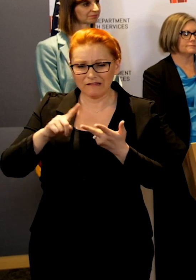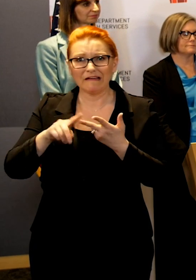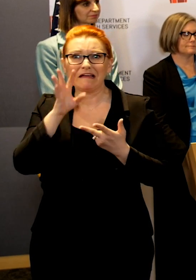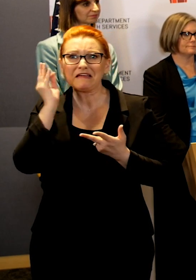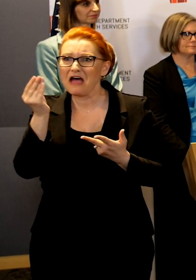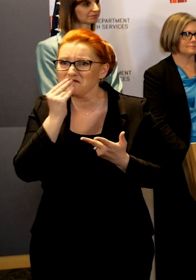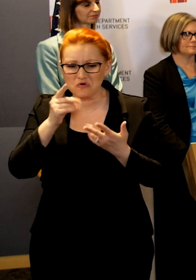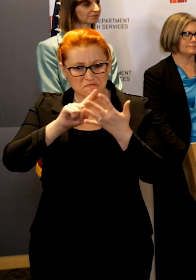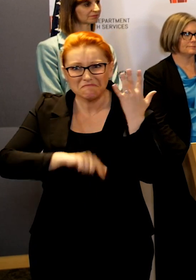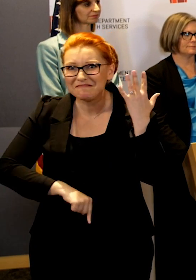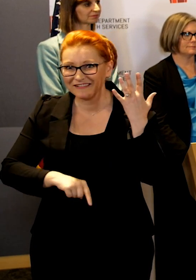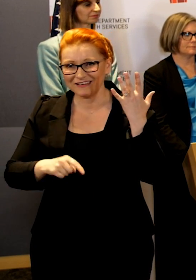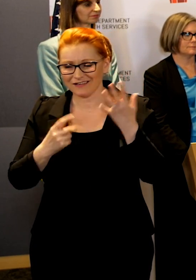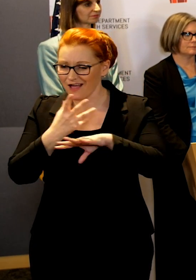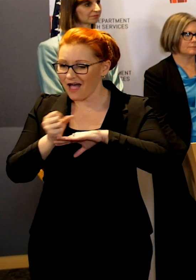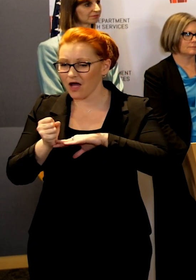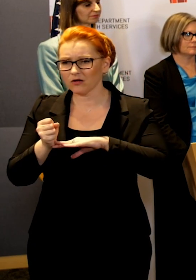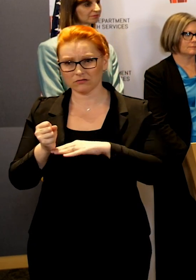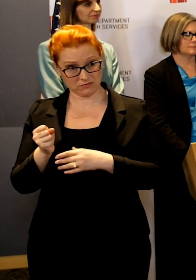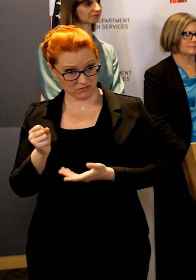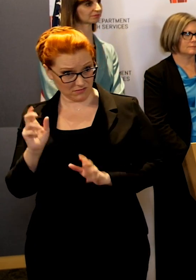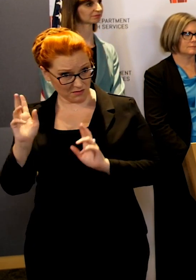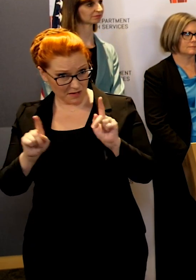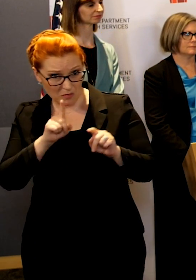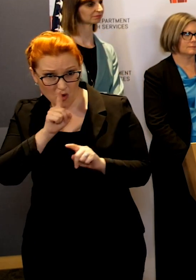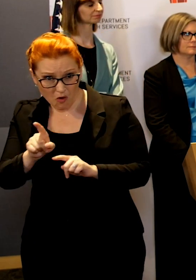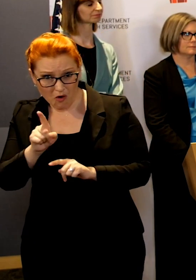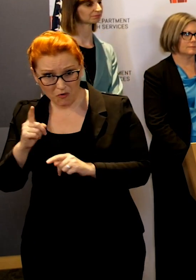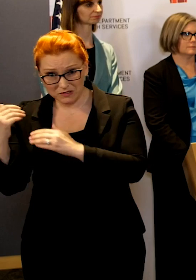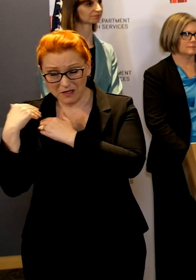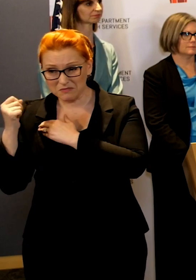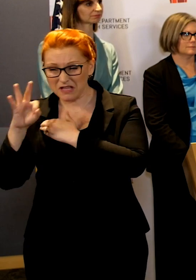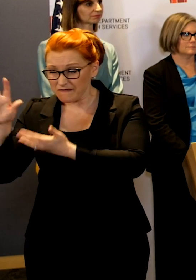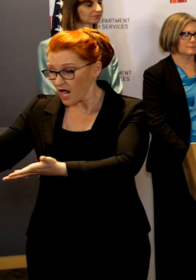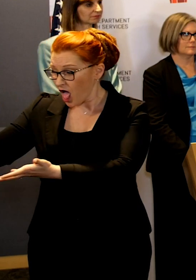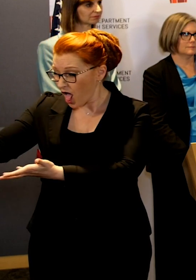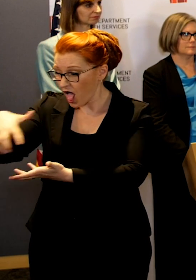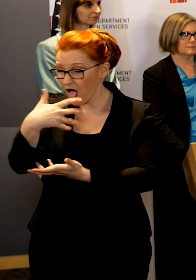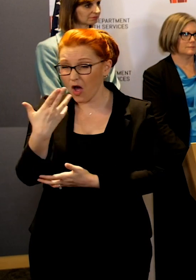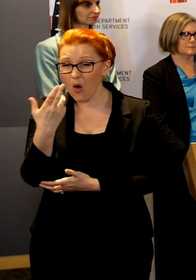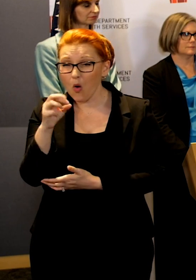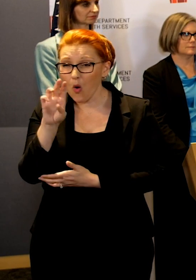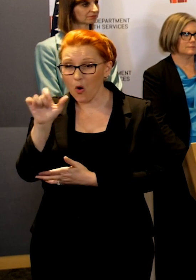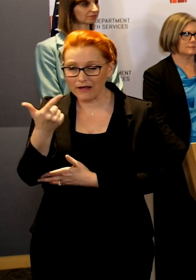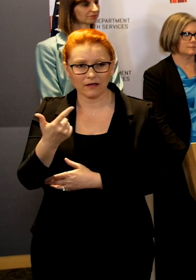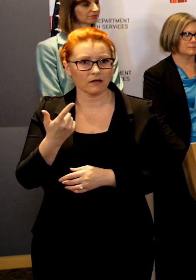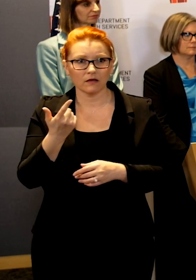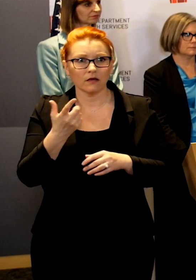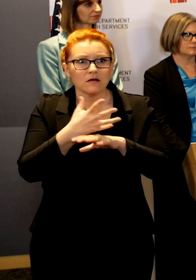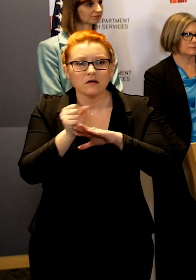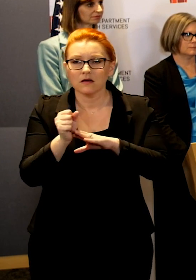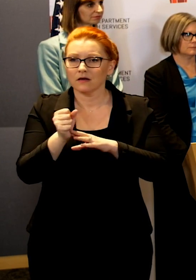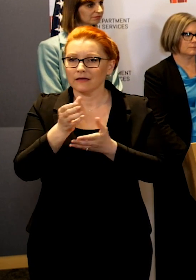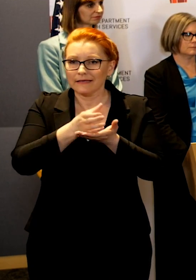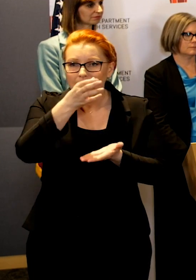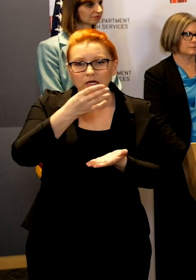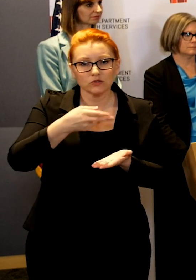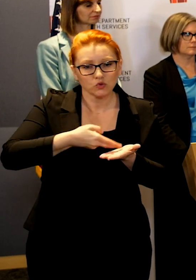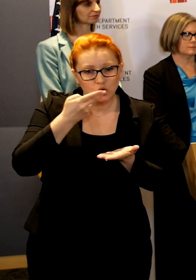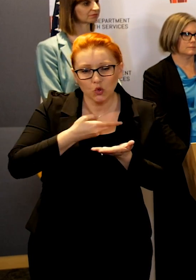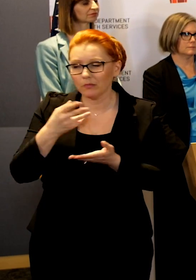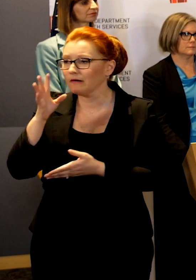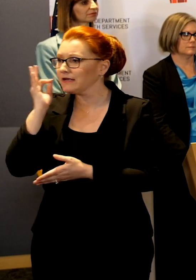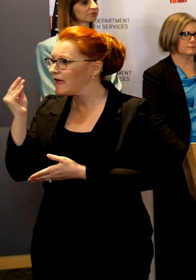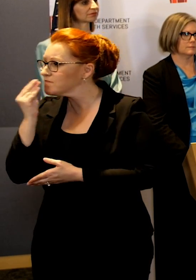else. You know, how responsible are people when they're hoarding things? You cannot find canned soup. You can't find cat food. You can't find